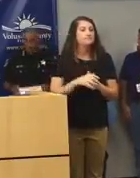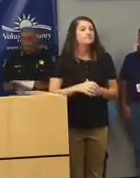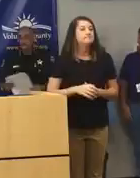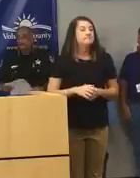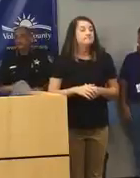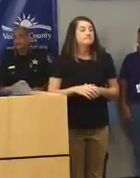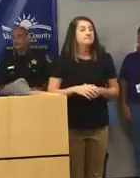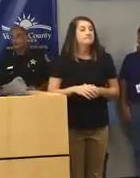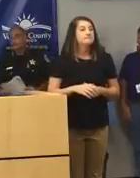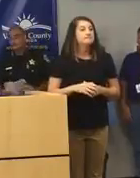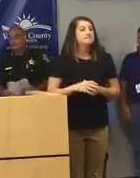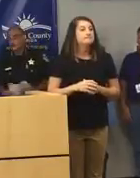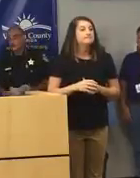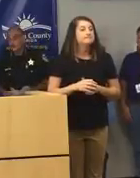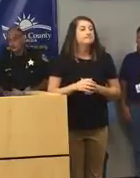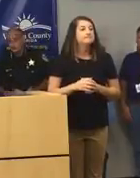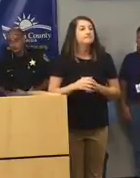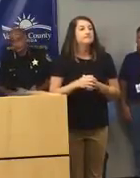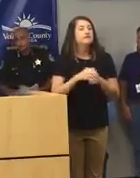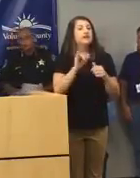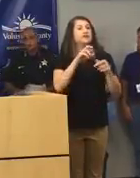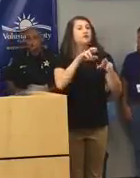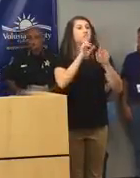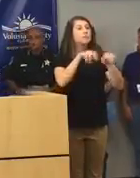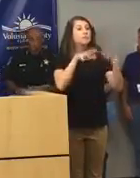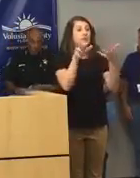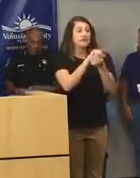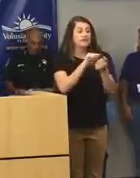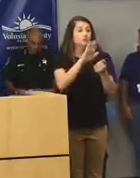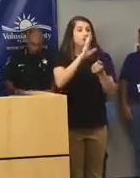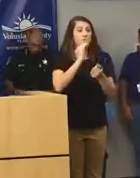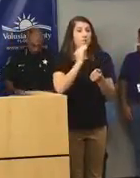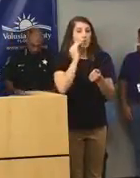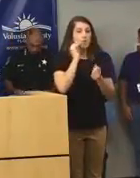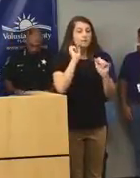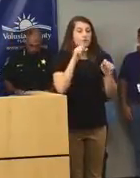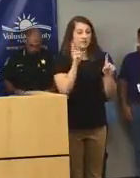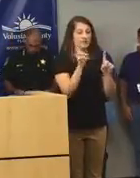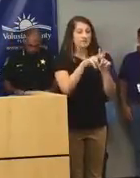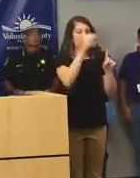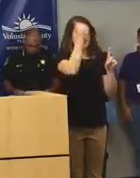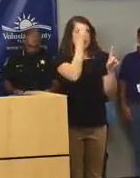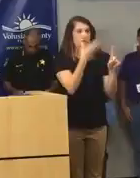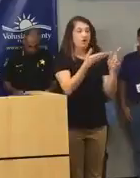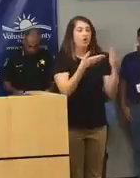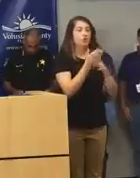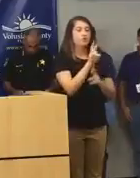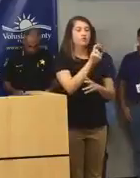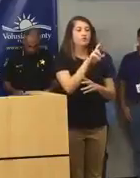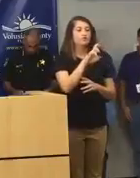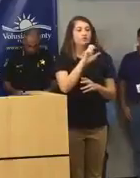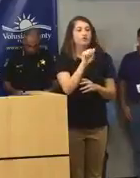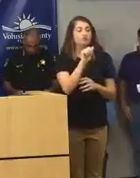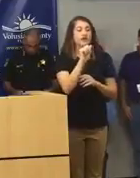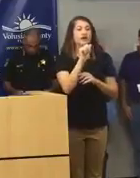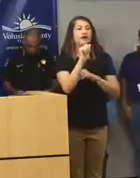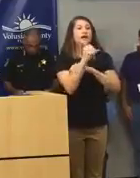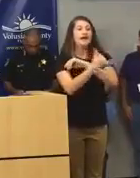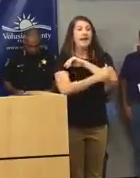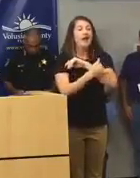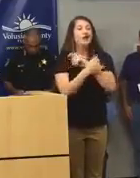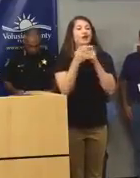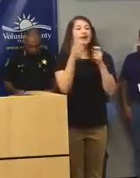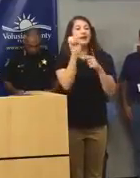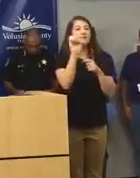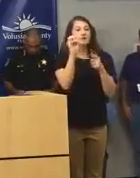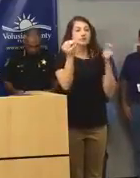866-345-0345. To report damage to your home, you can submit information to the Volusia County Emergency